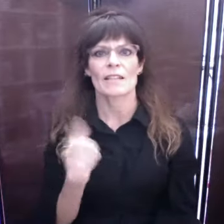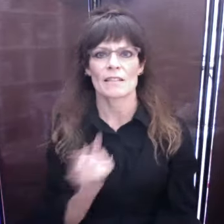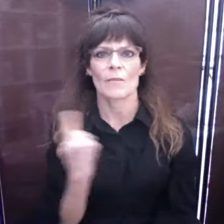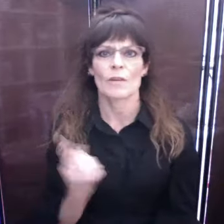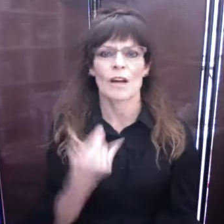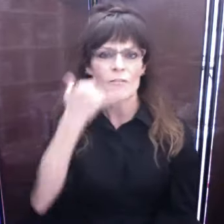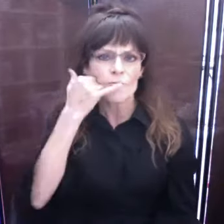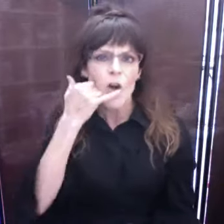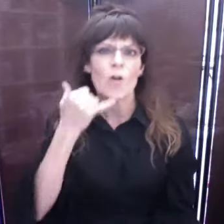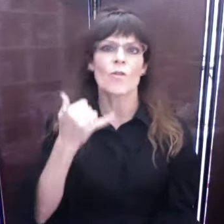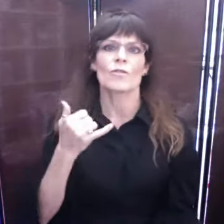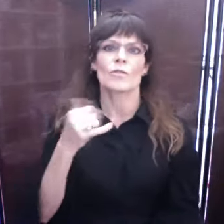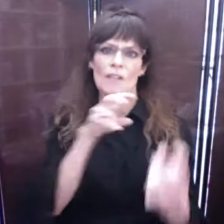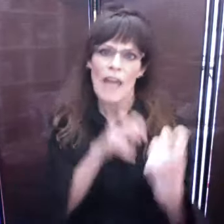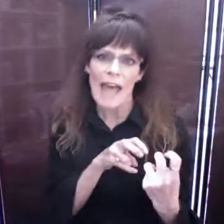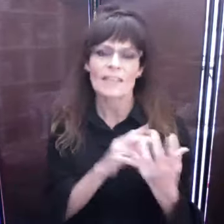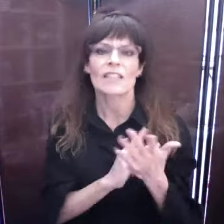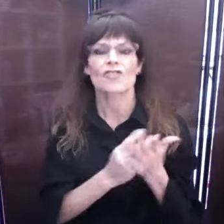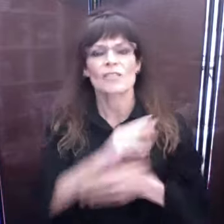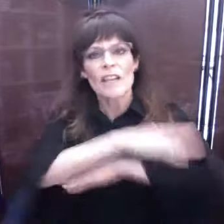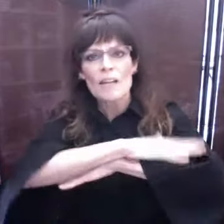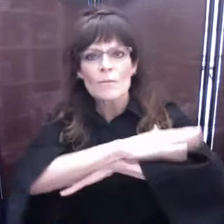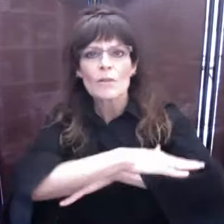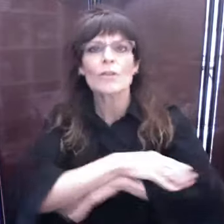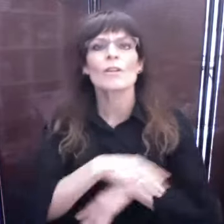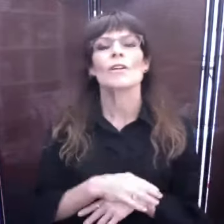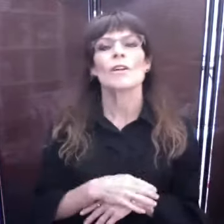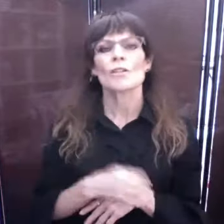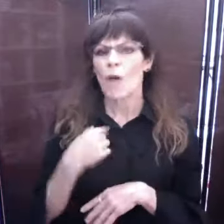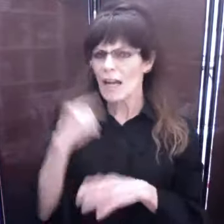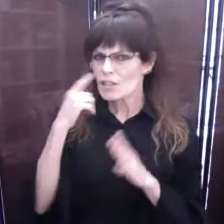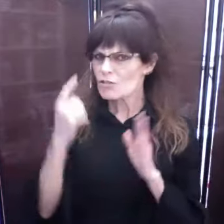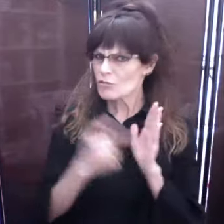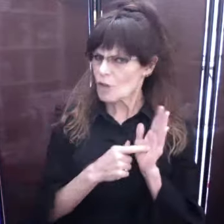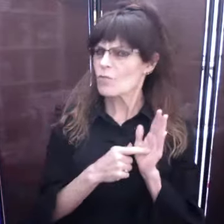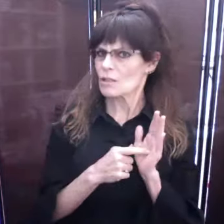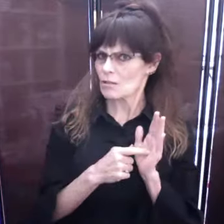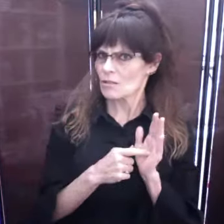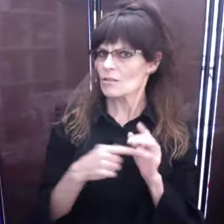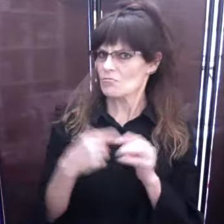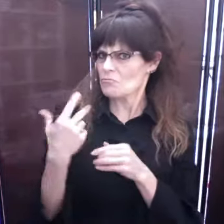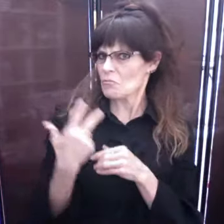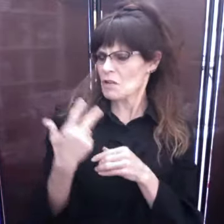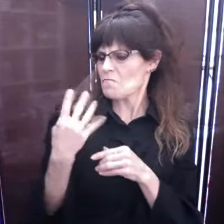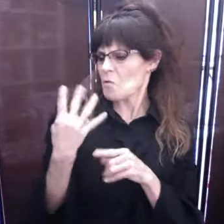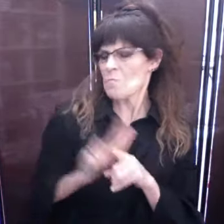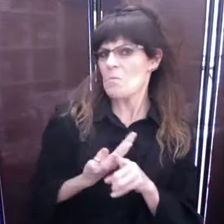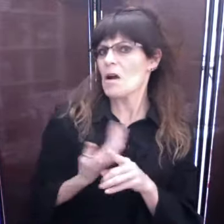phone, things like that. So one of the things I noticed, and I've noticed this in the last 3 or 4 months, and this is what I want to bring to your